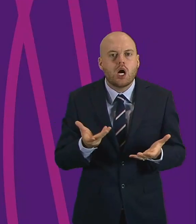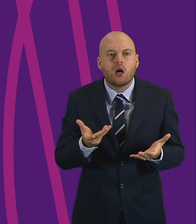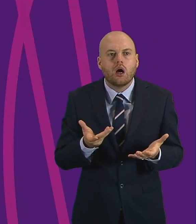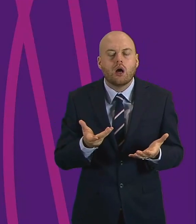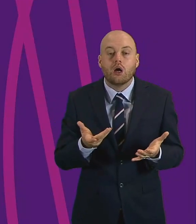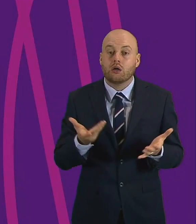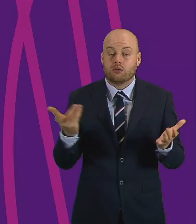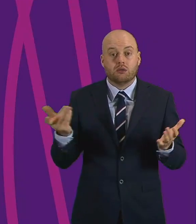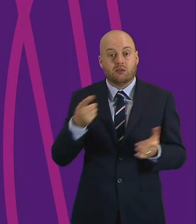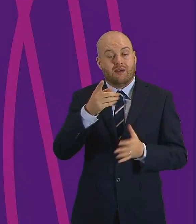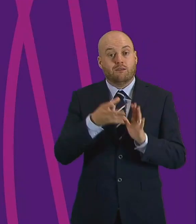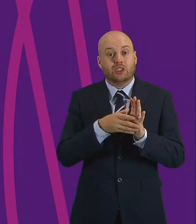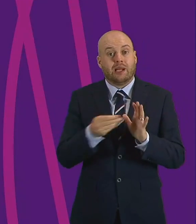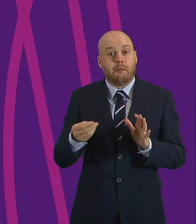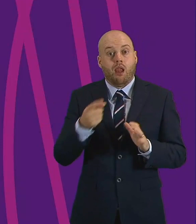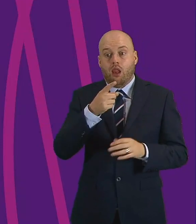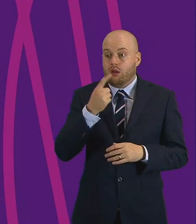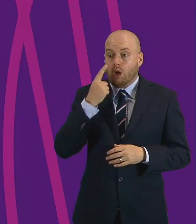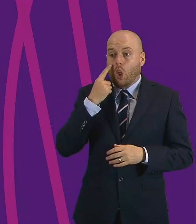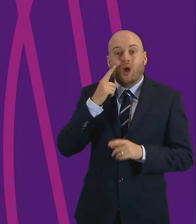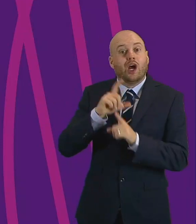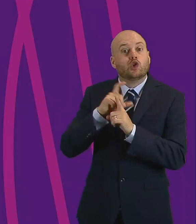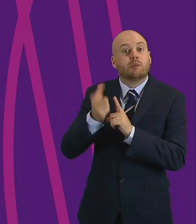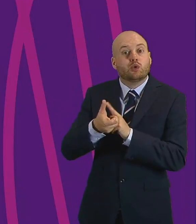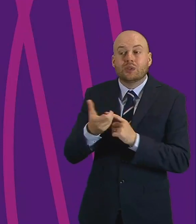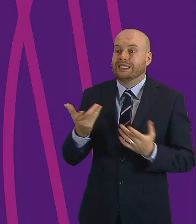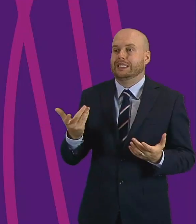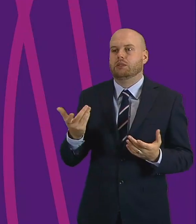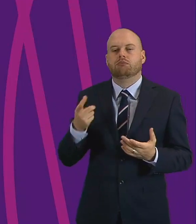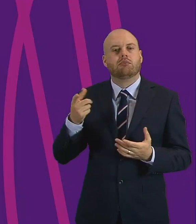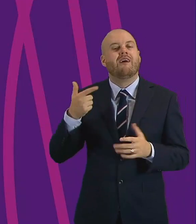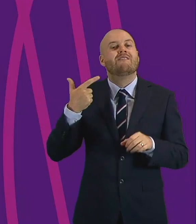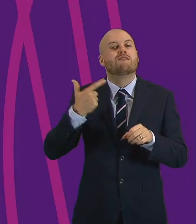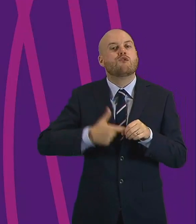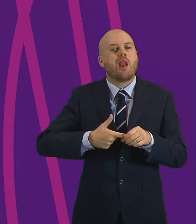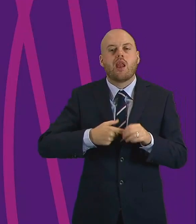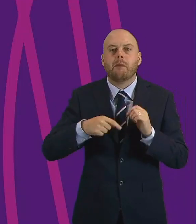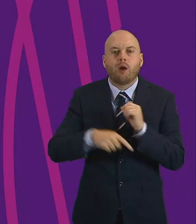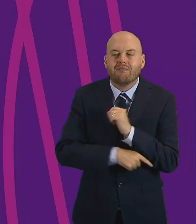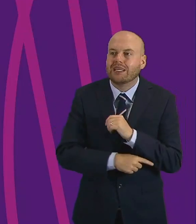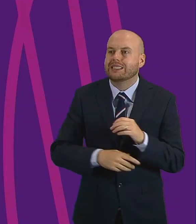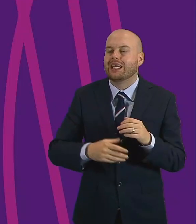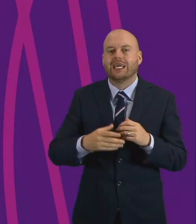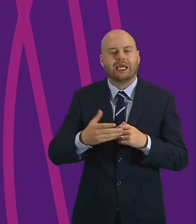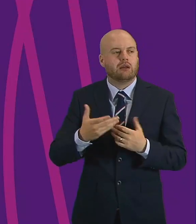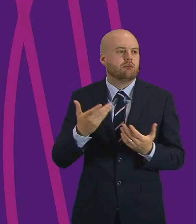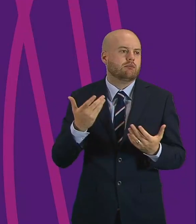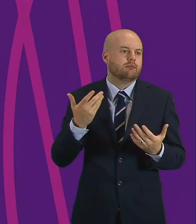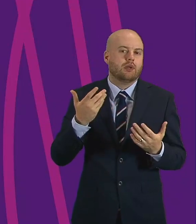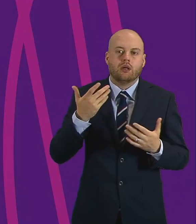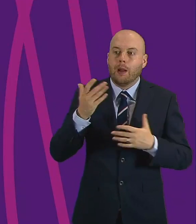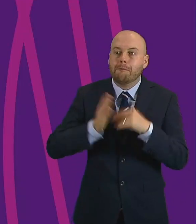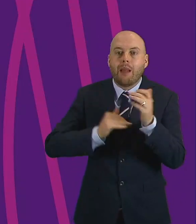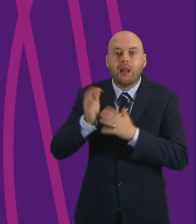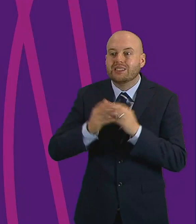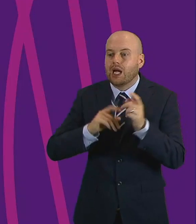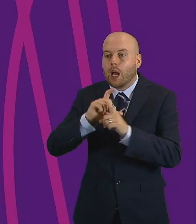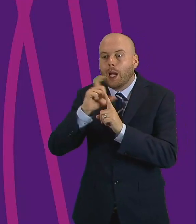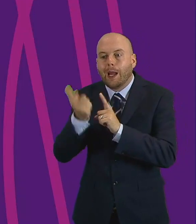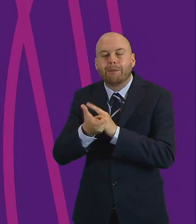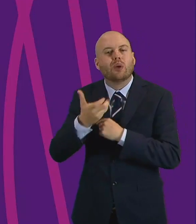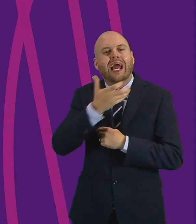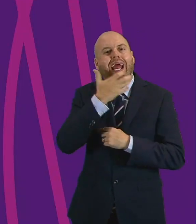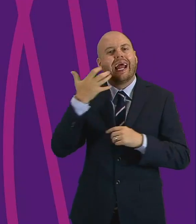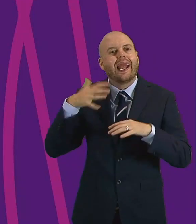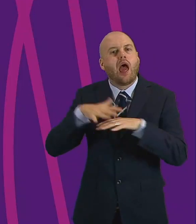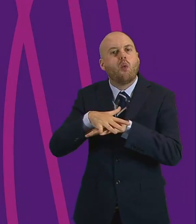example, looking at our communities, looking at tackling fuel poverty, looking at building the kind of community heat networks that are